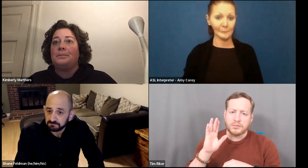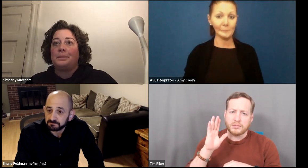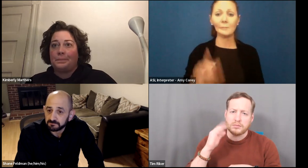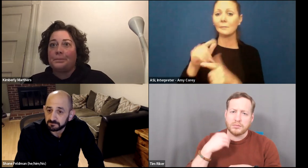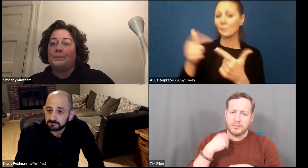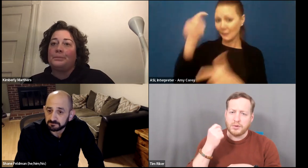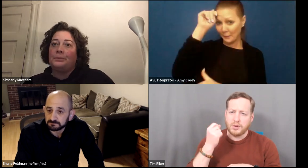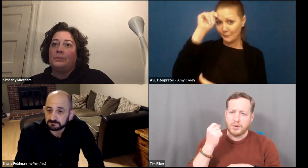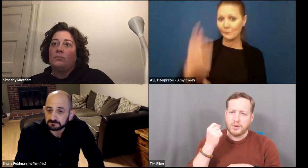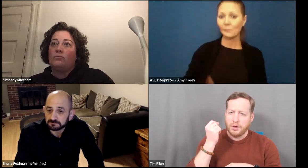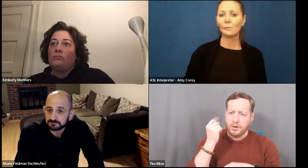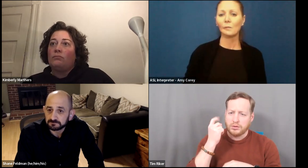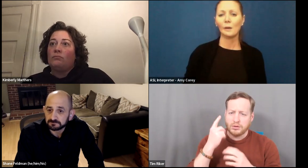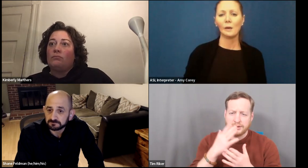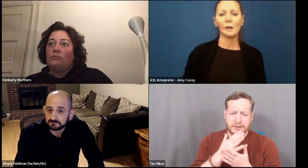Tim?